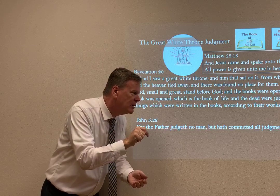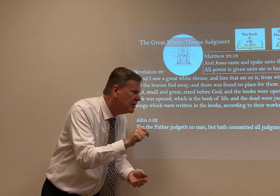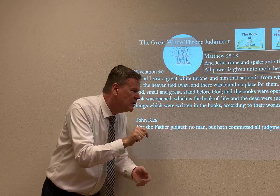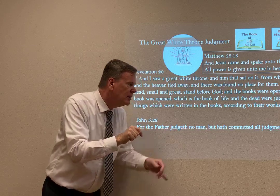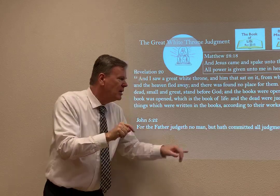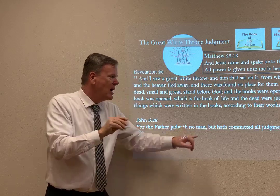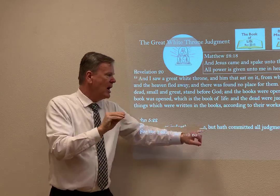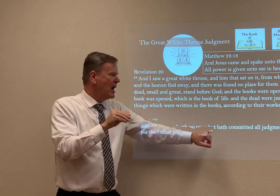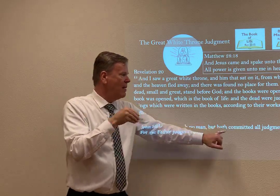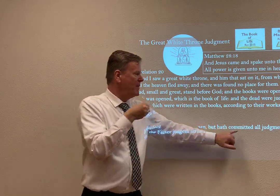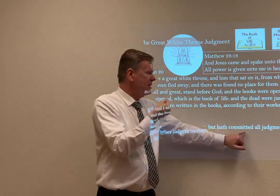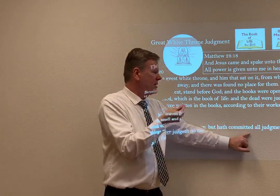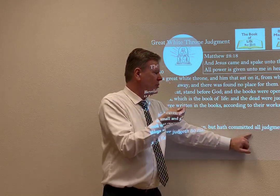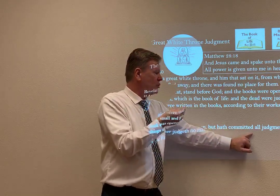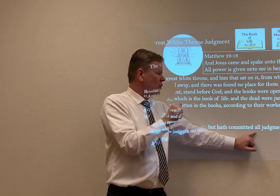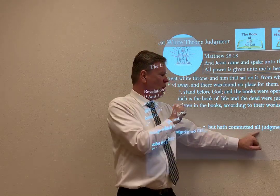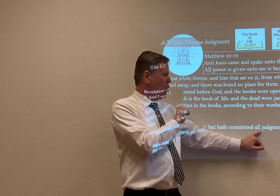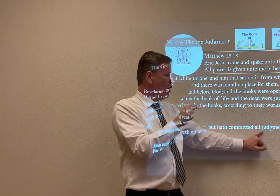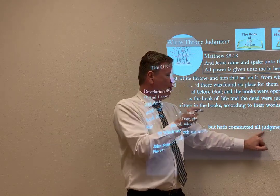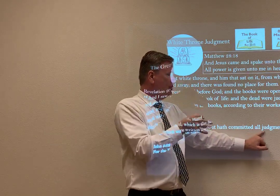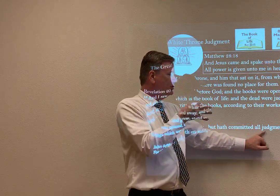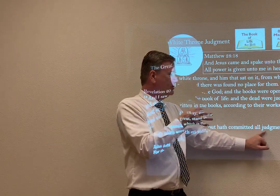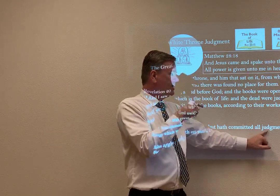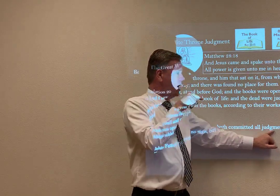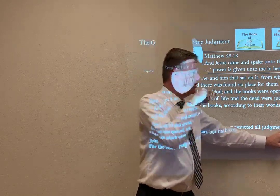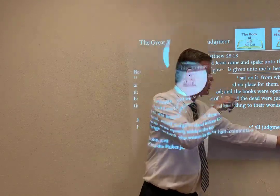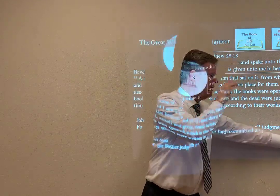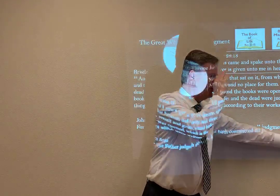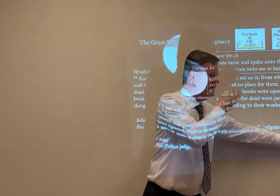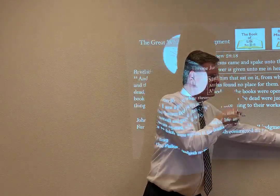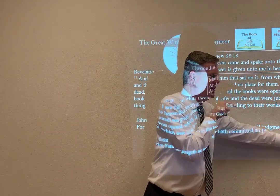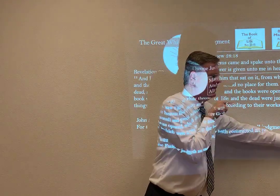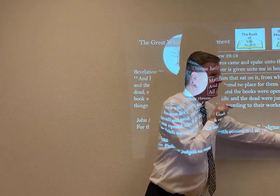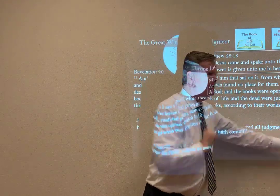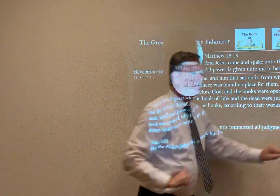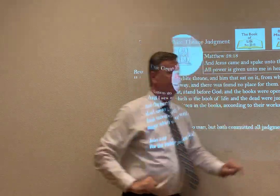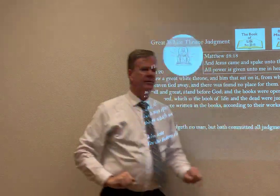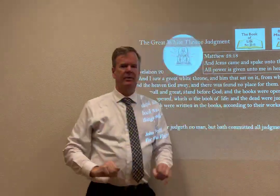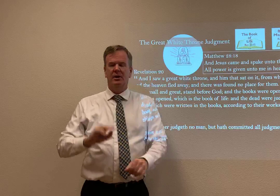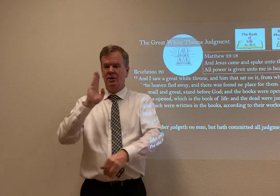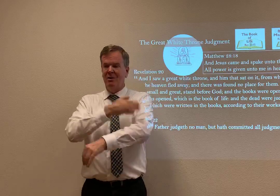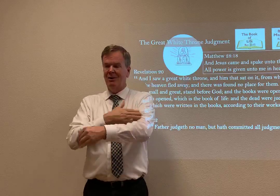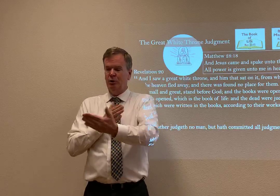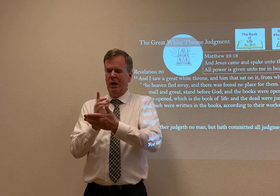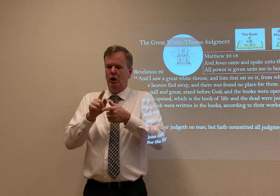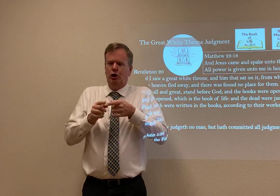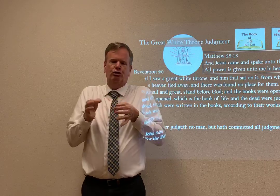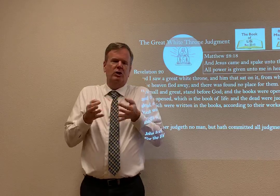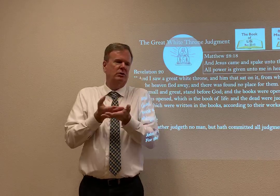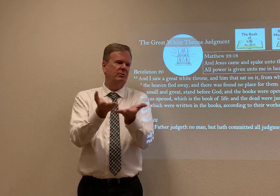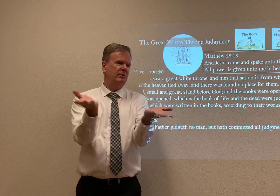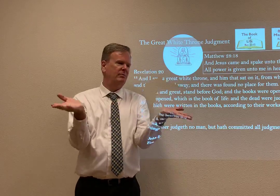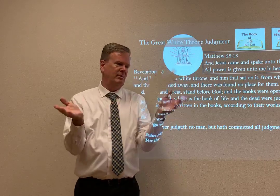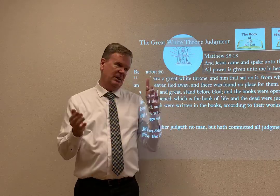but hath committed all judgment unto the Son. The Son has a right to judge.